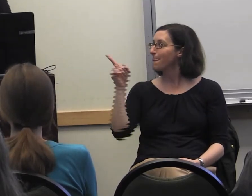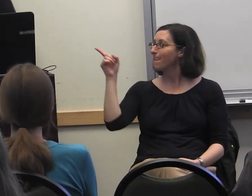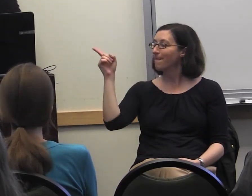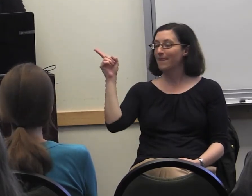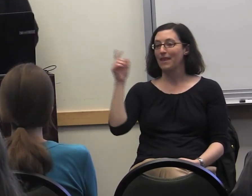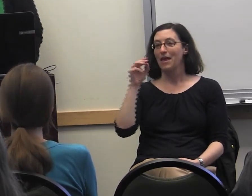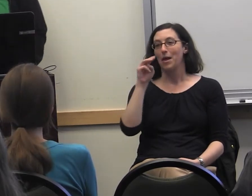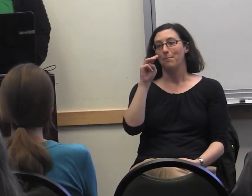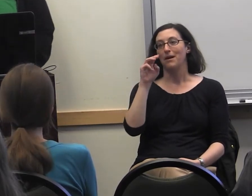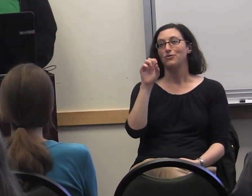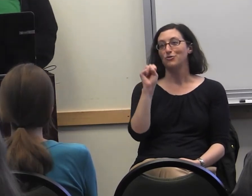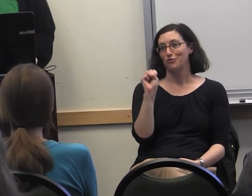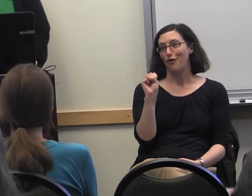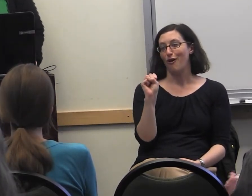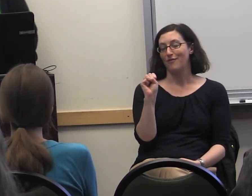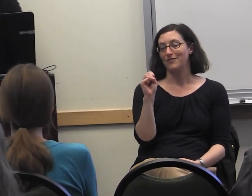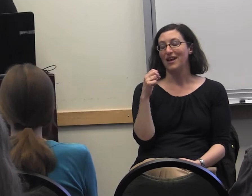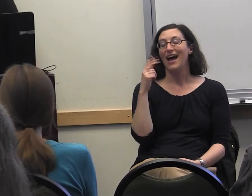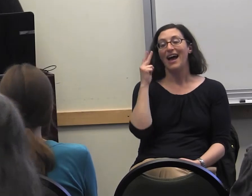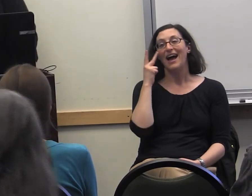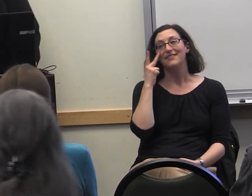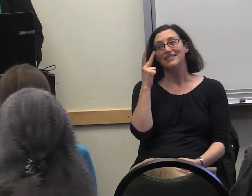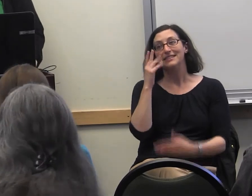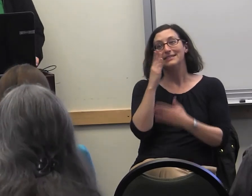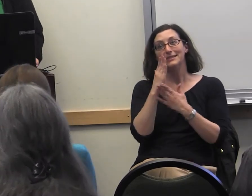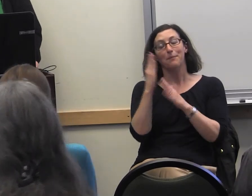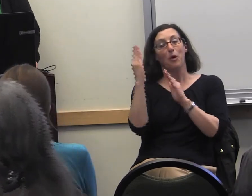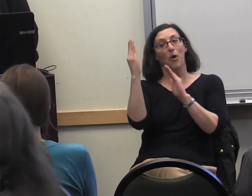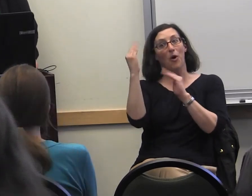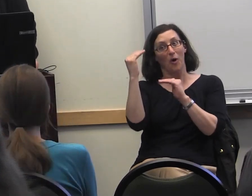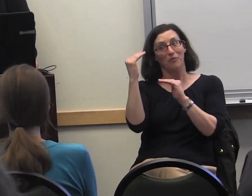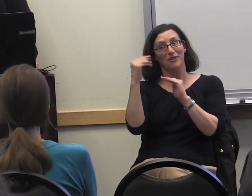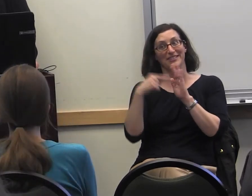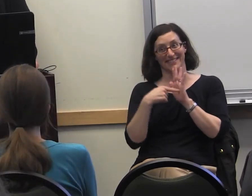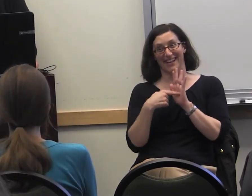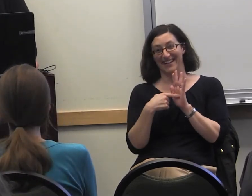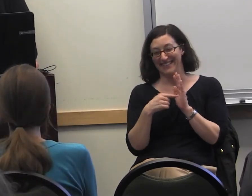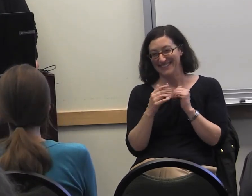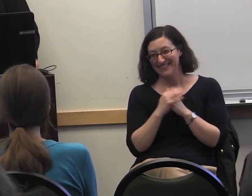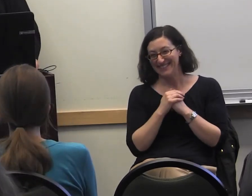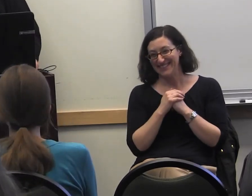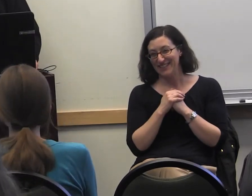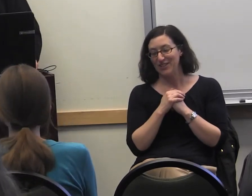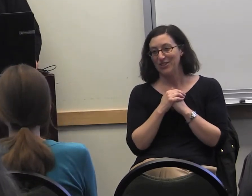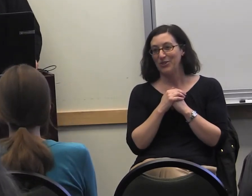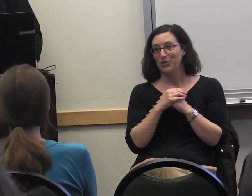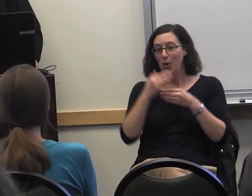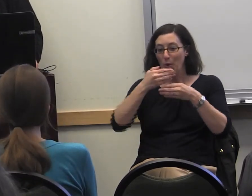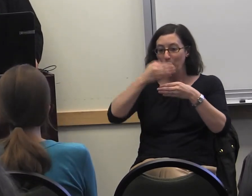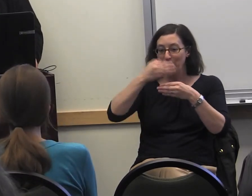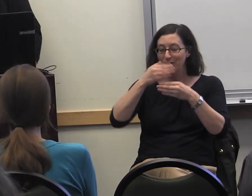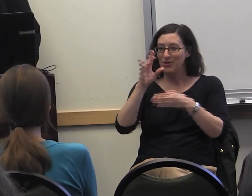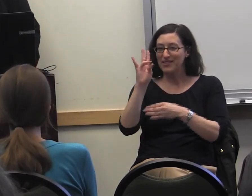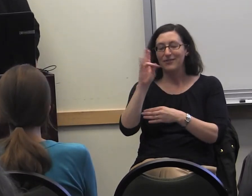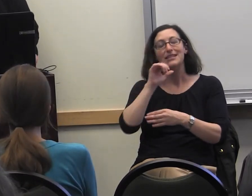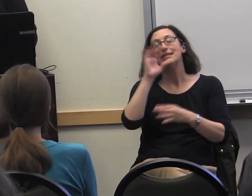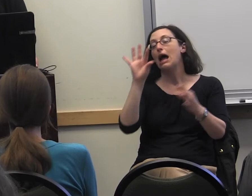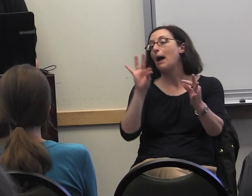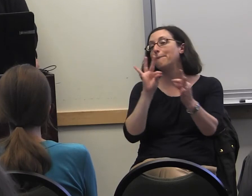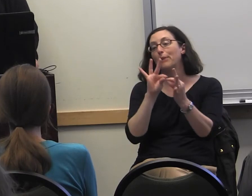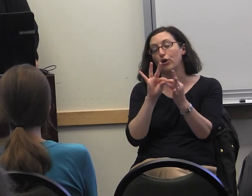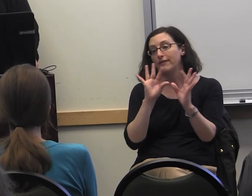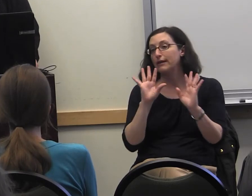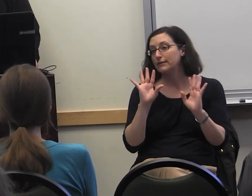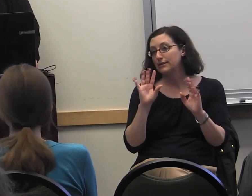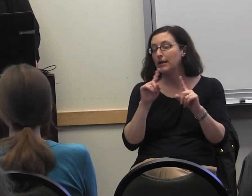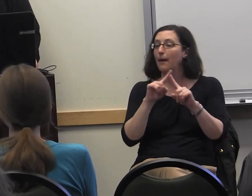Microsoft, I have seen some really hopeful signs. In Windows 7, We gained, and it's not perfect, it's not as good as the